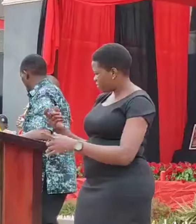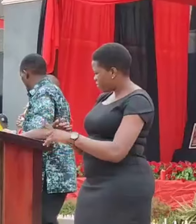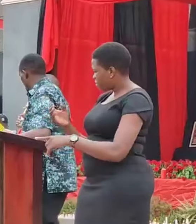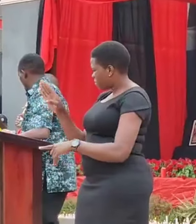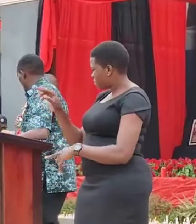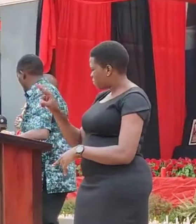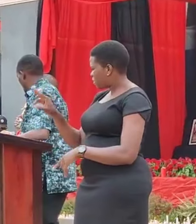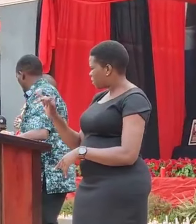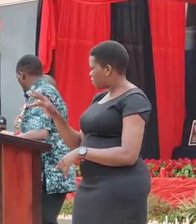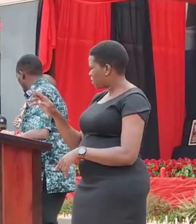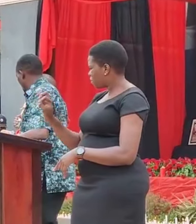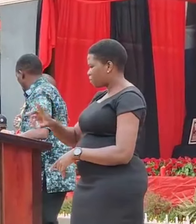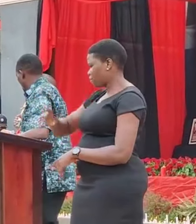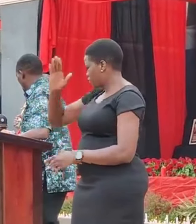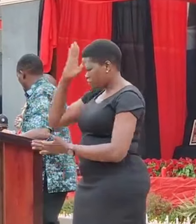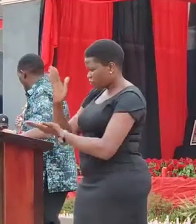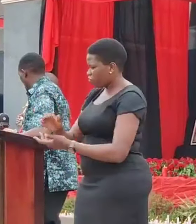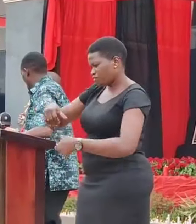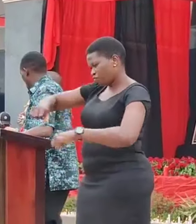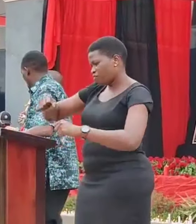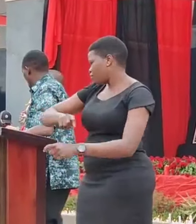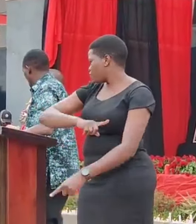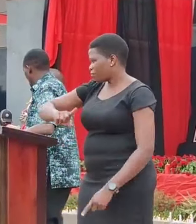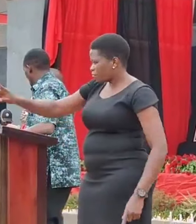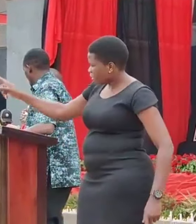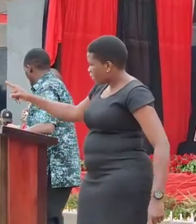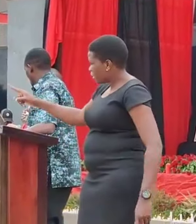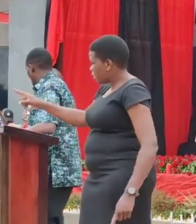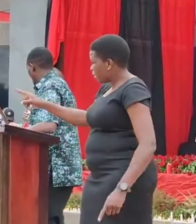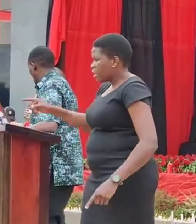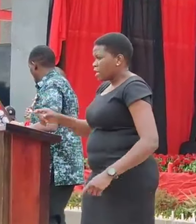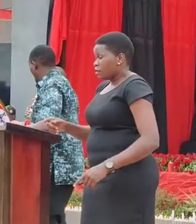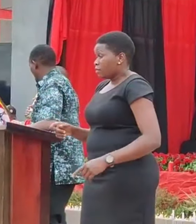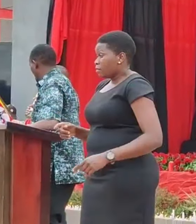ekoma tusatukole ki nayinako